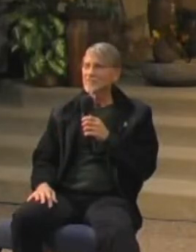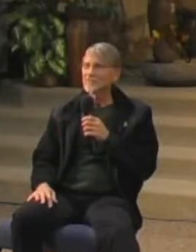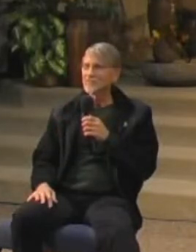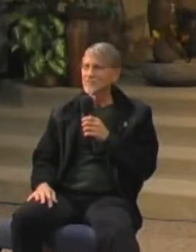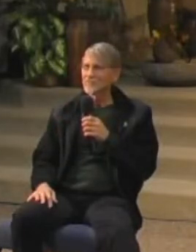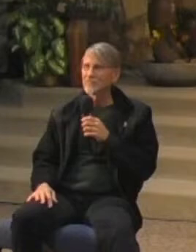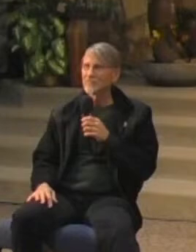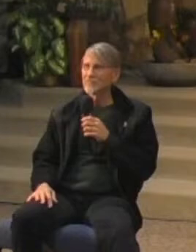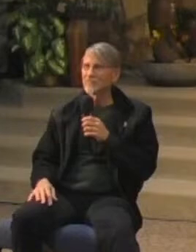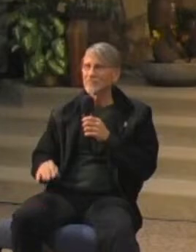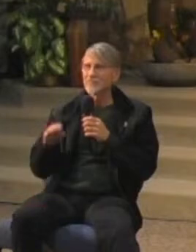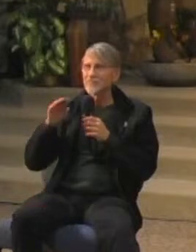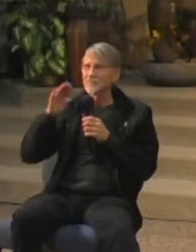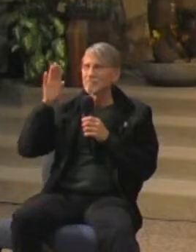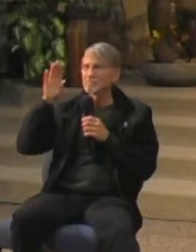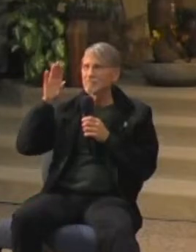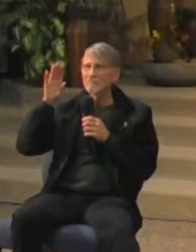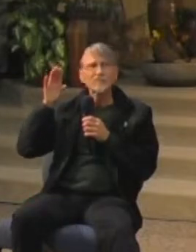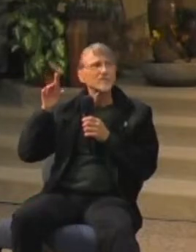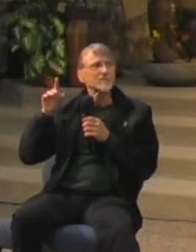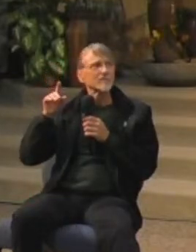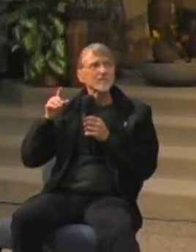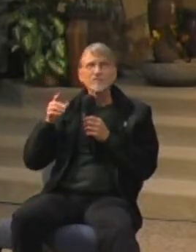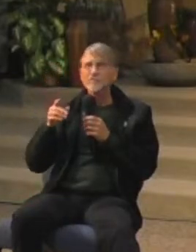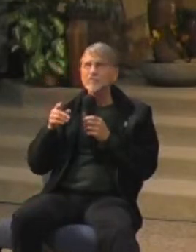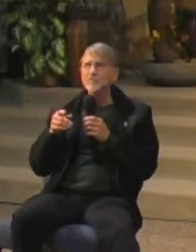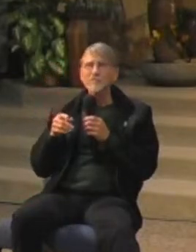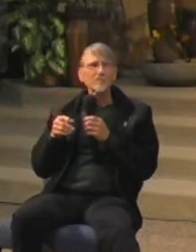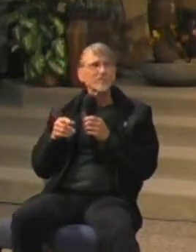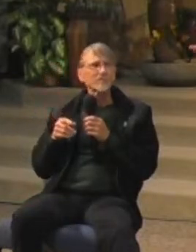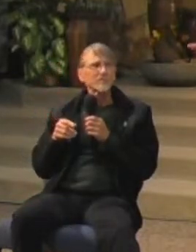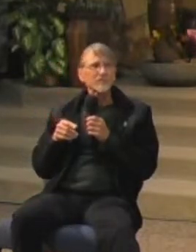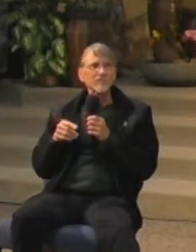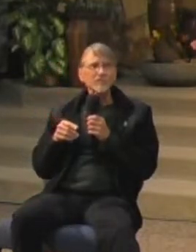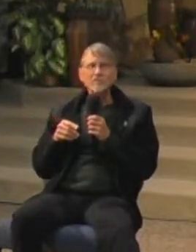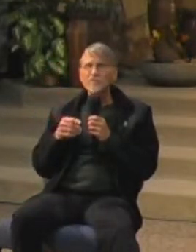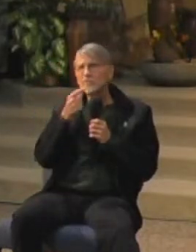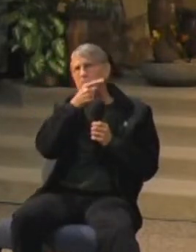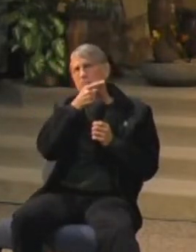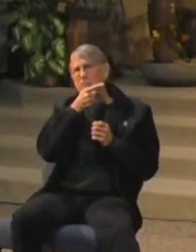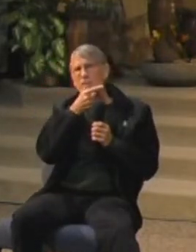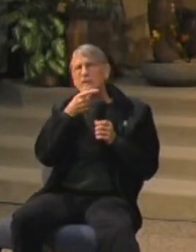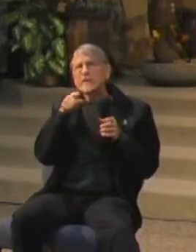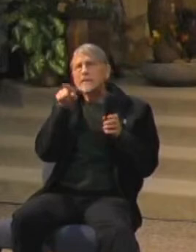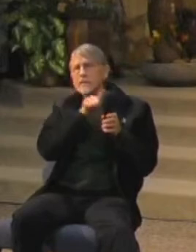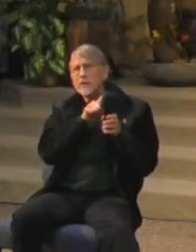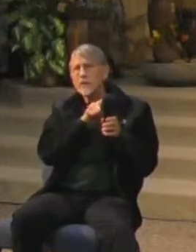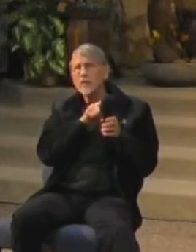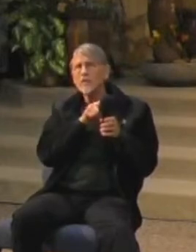You've told a lot of good stories because I've had the benefit, Nancy, and I've had the benefit of spending time with you when you've been